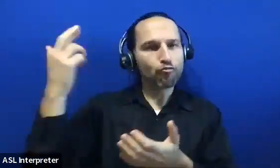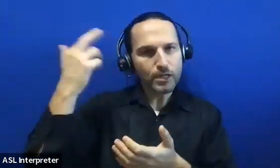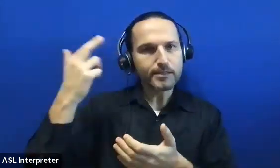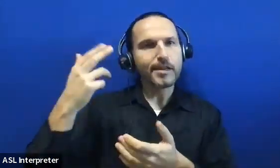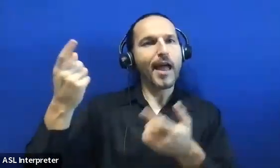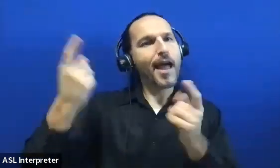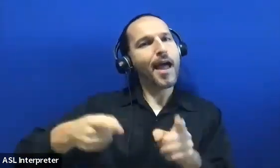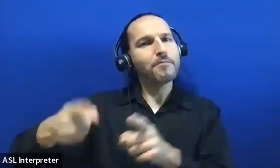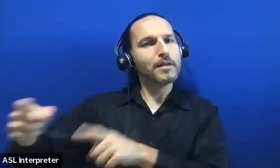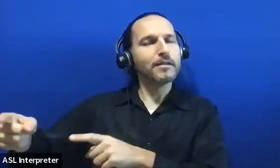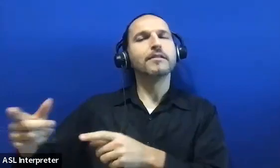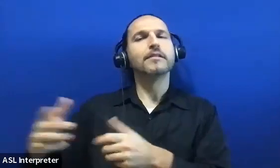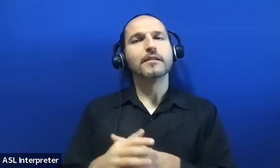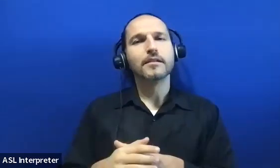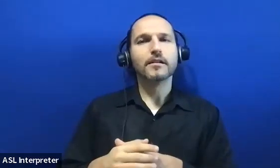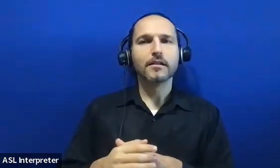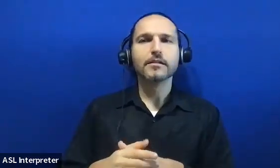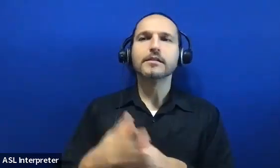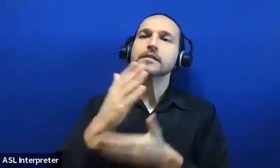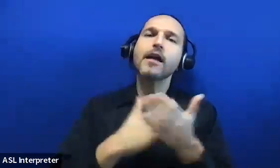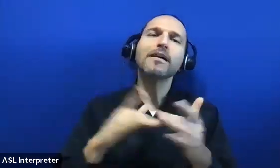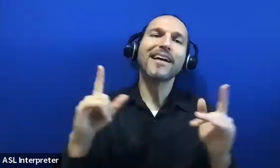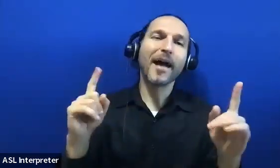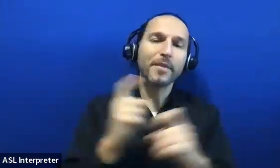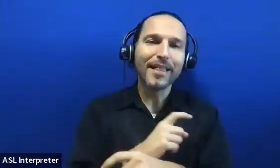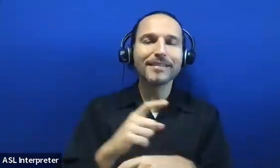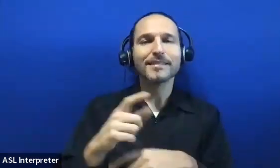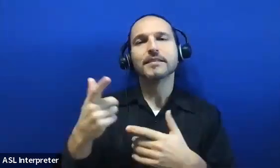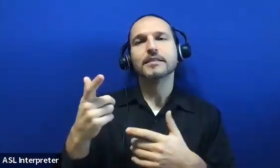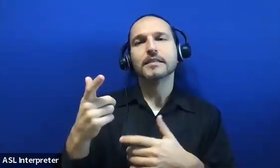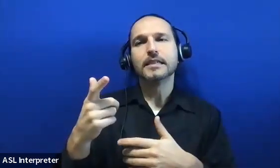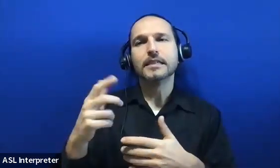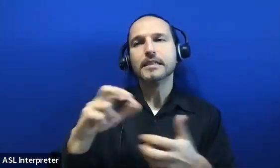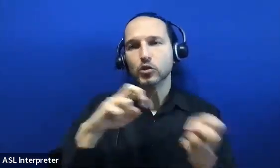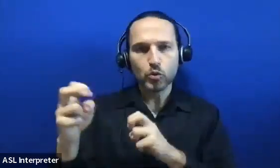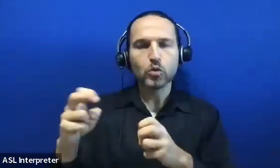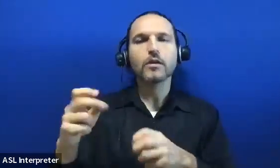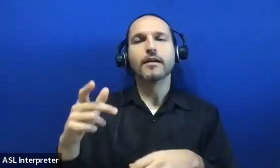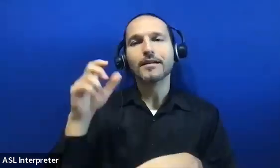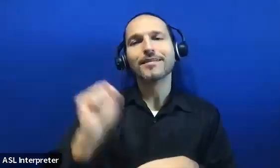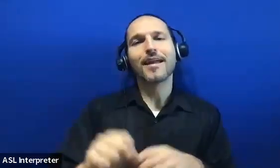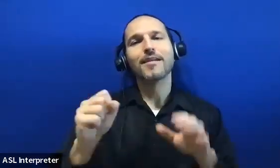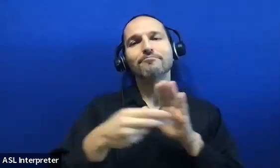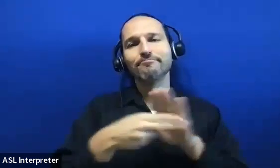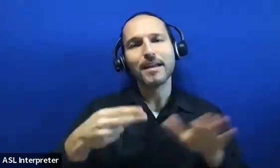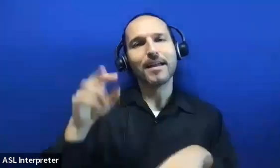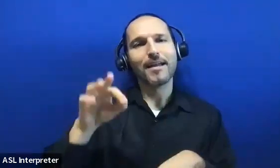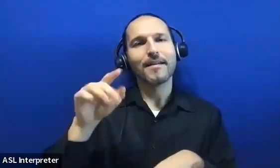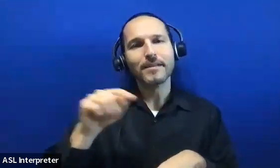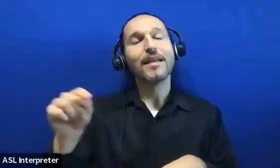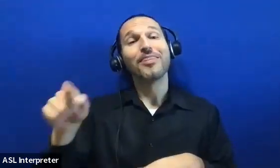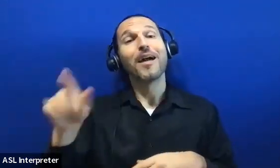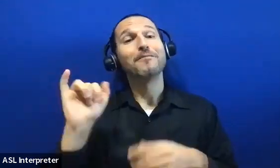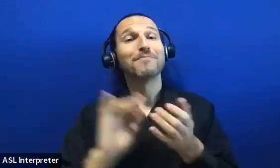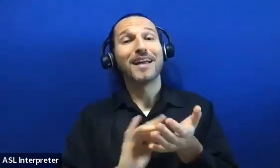child, when they may have some medically complex needs, often they may be failure to thrive, and it is the work of the medical